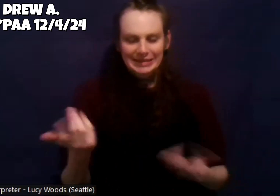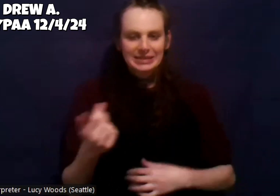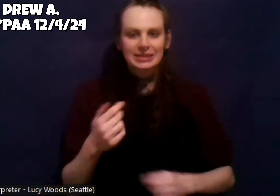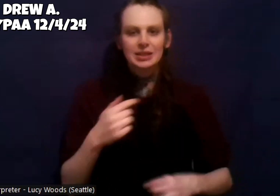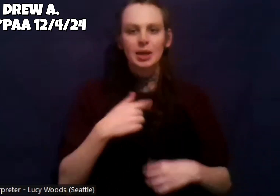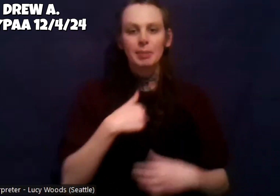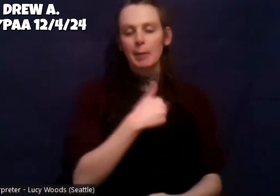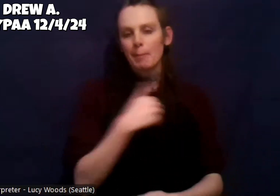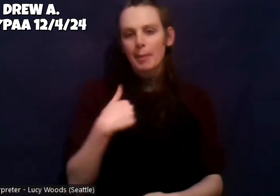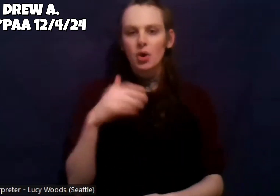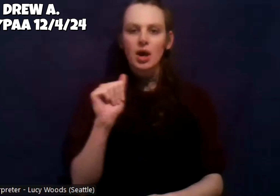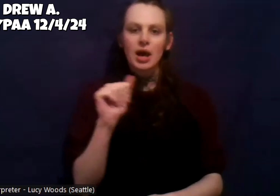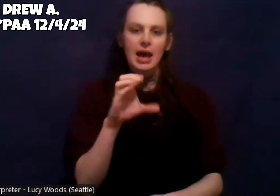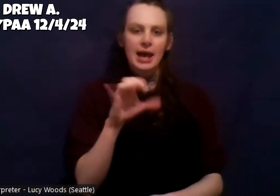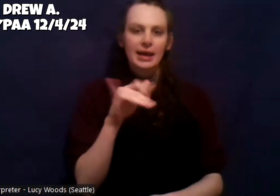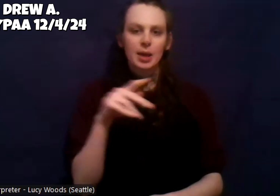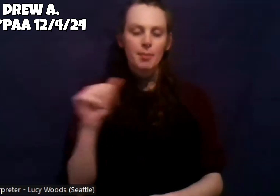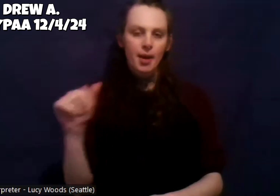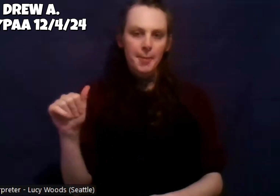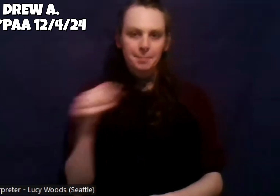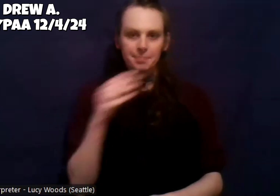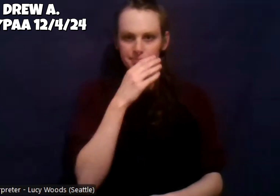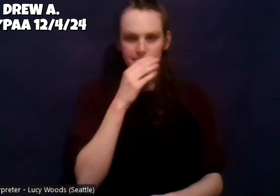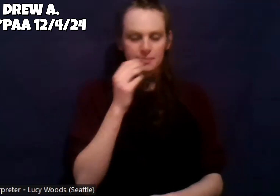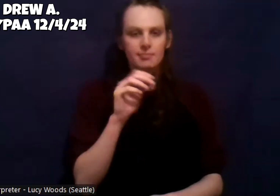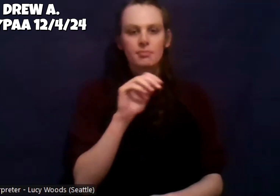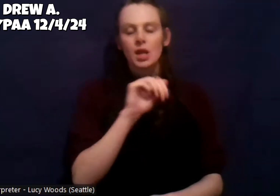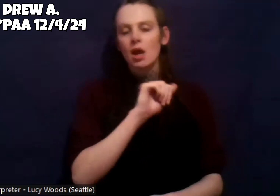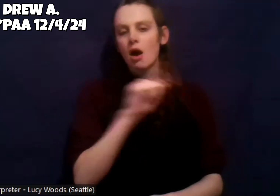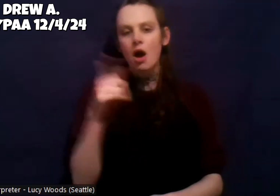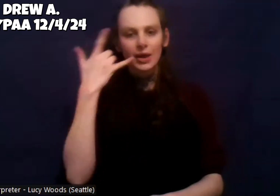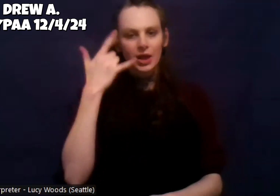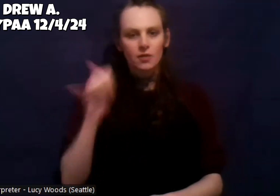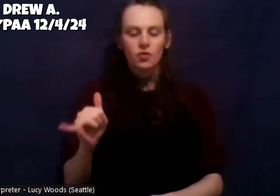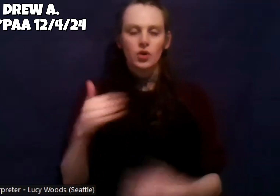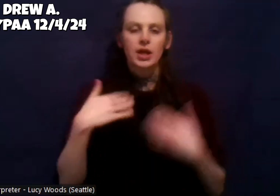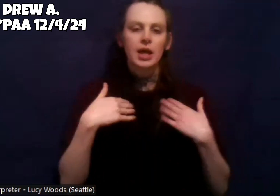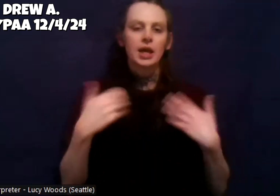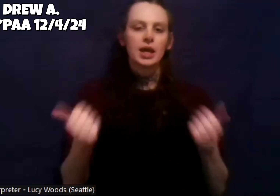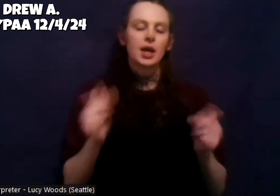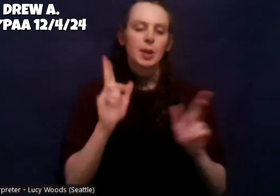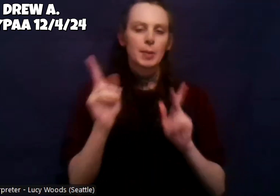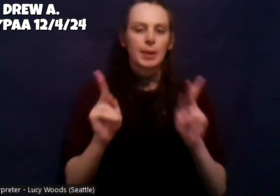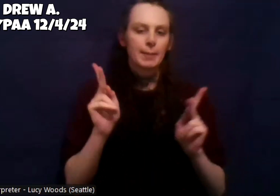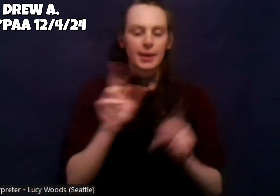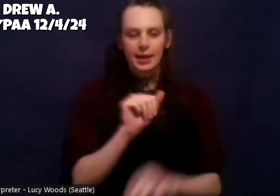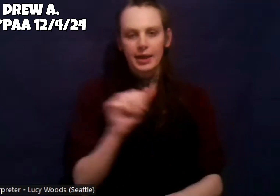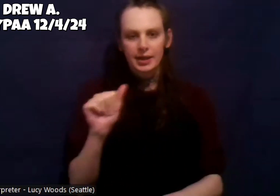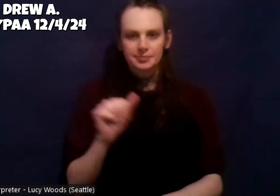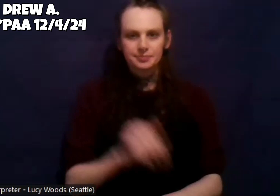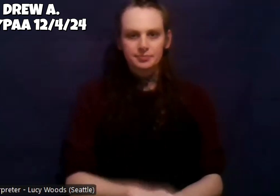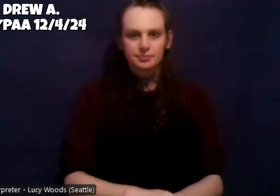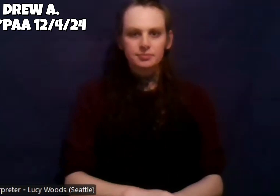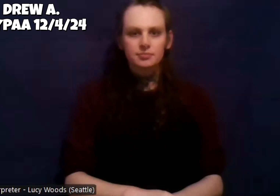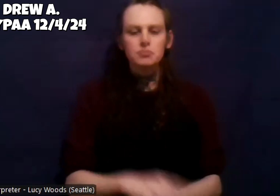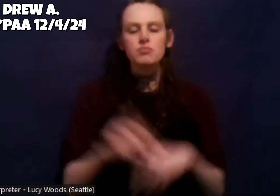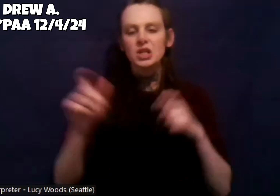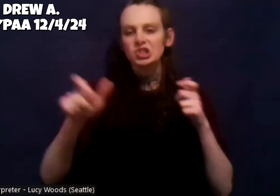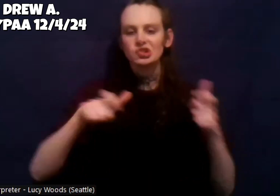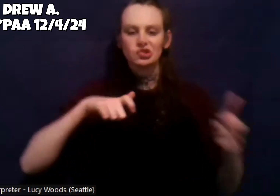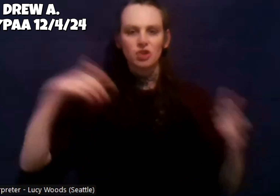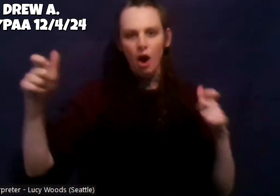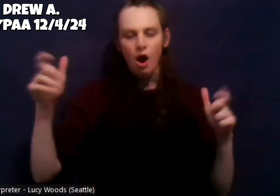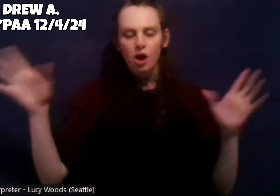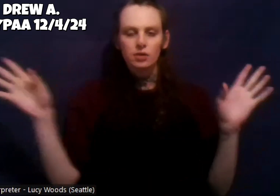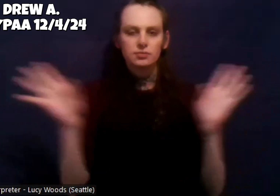of ACYPAA, which stands for All California Young Peoples of Alcoholics Anonymous. It's this big conference that we